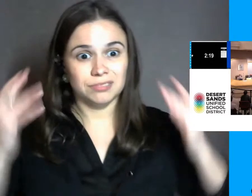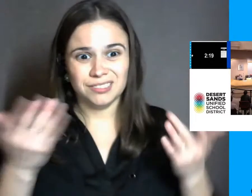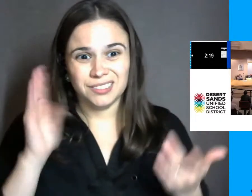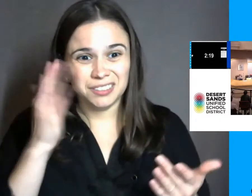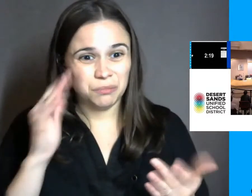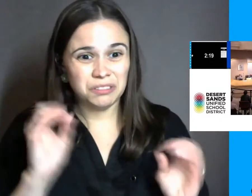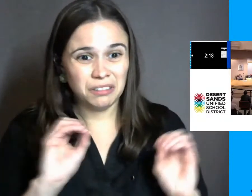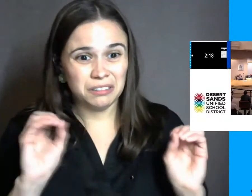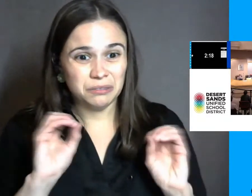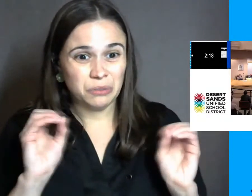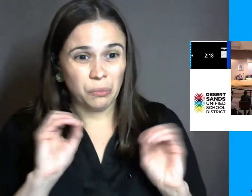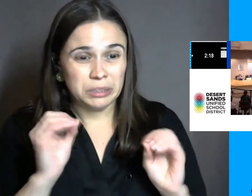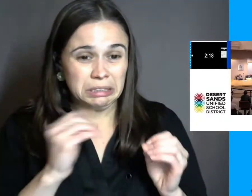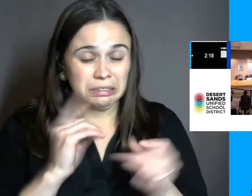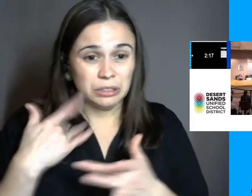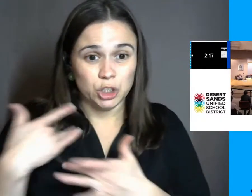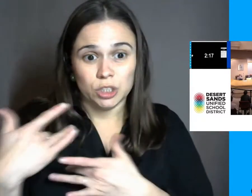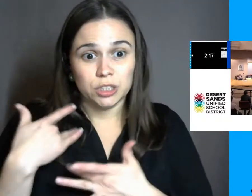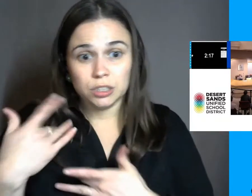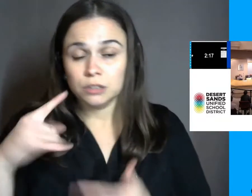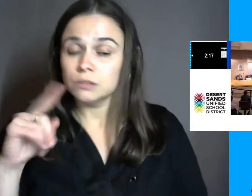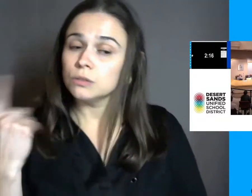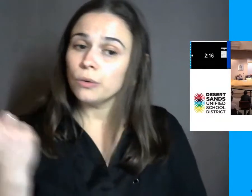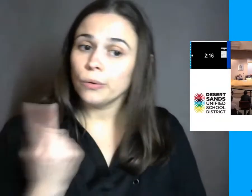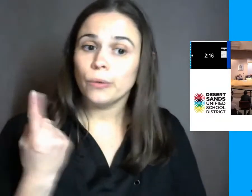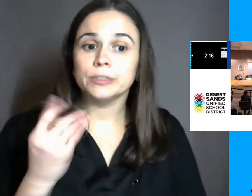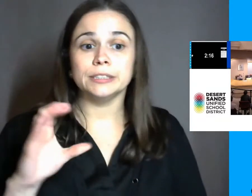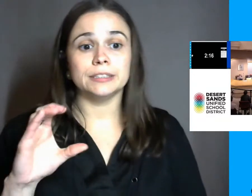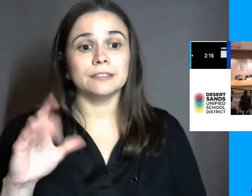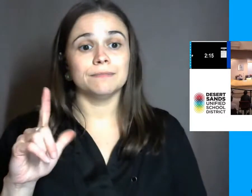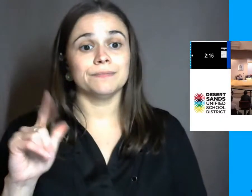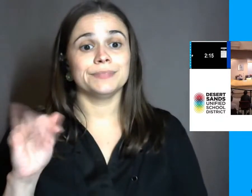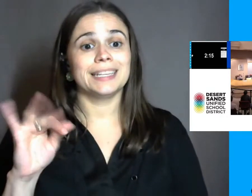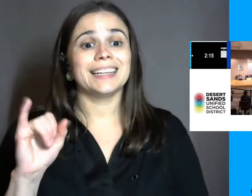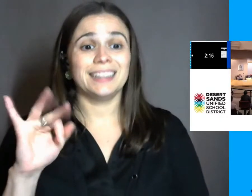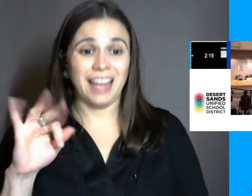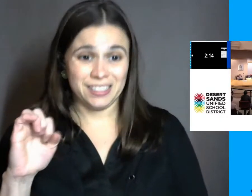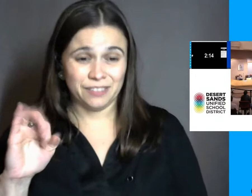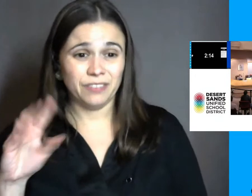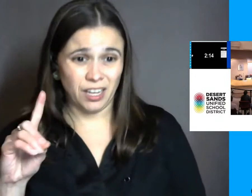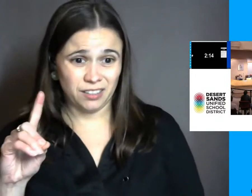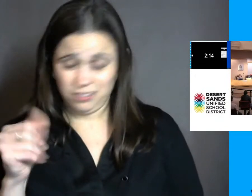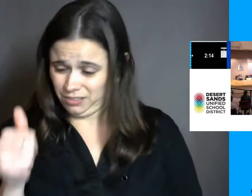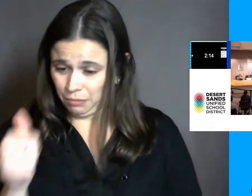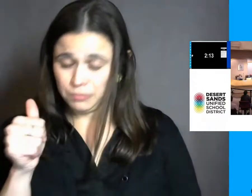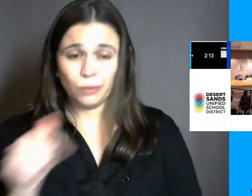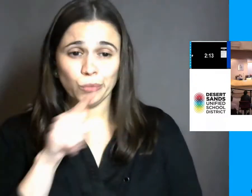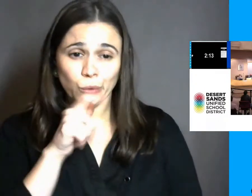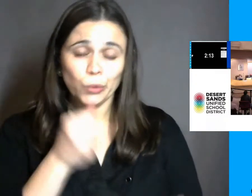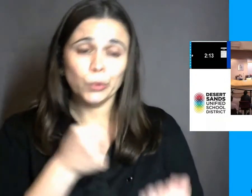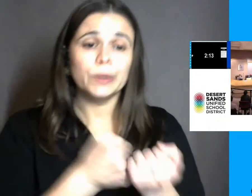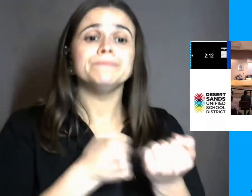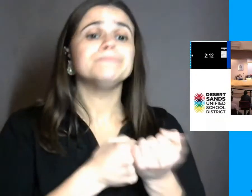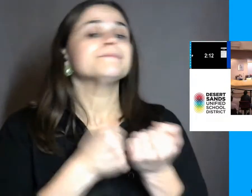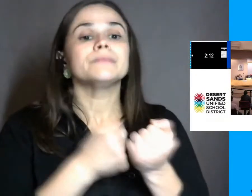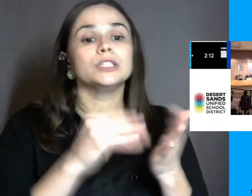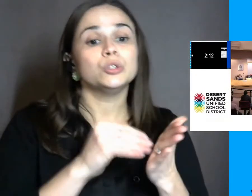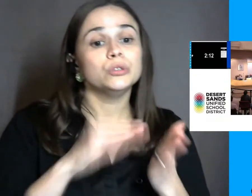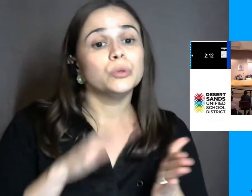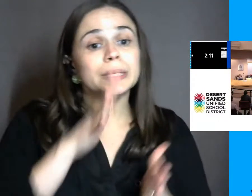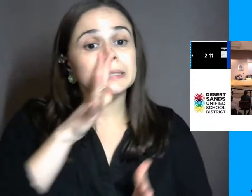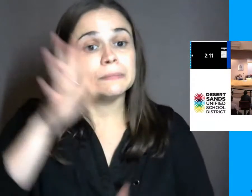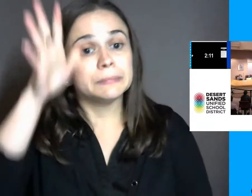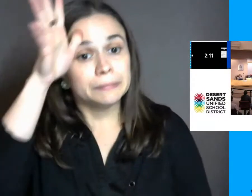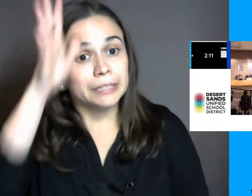has been the classified, as always, that has helped the students, parents, and staff run businesses during